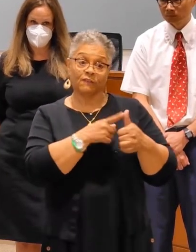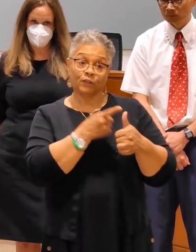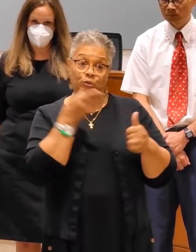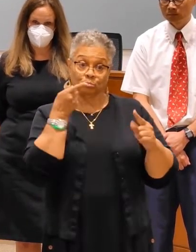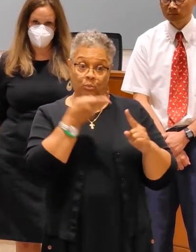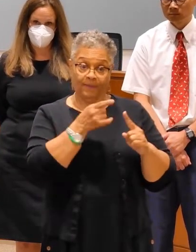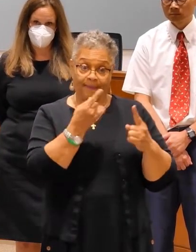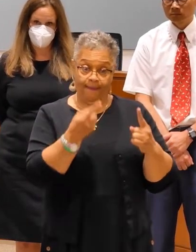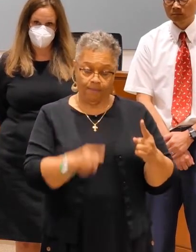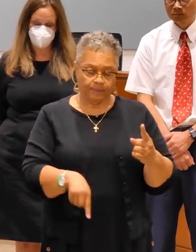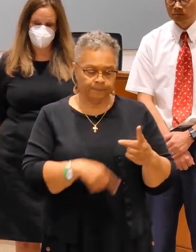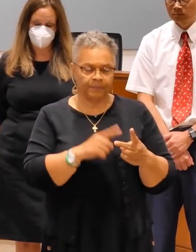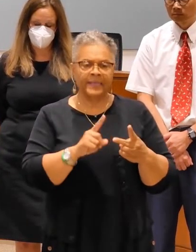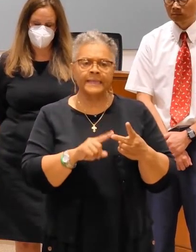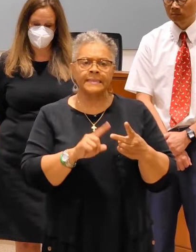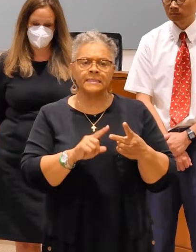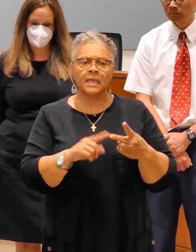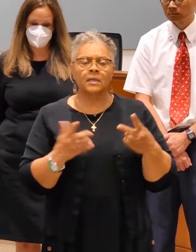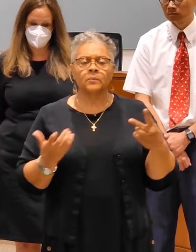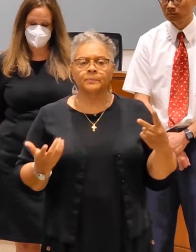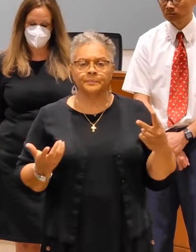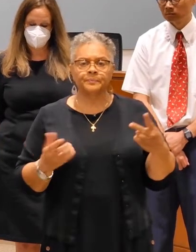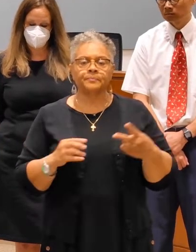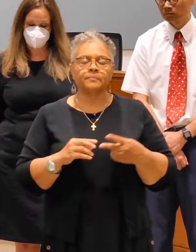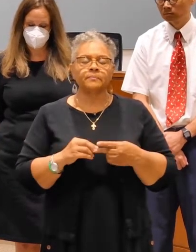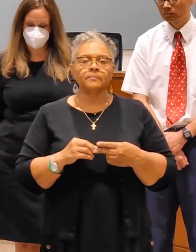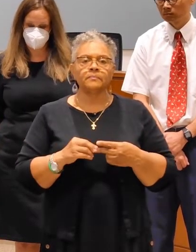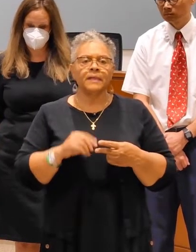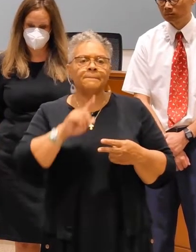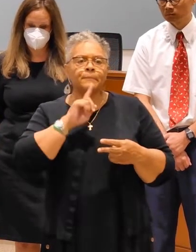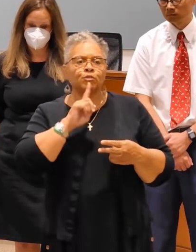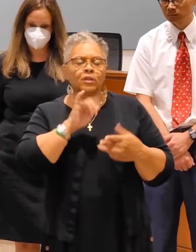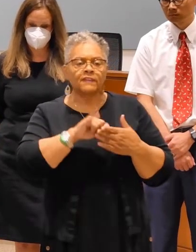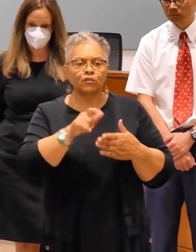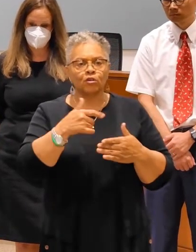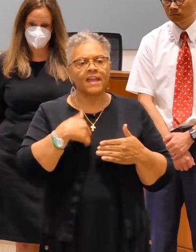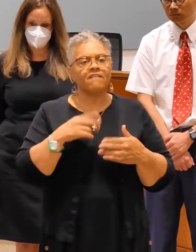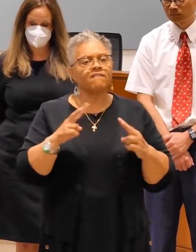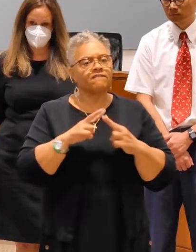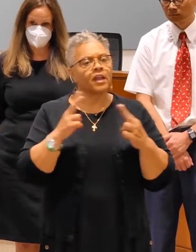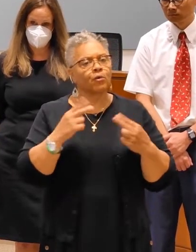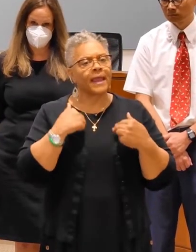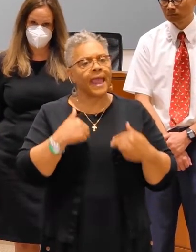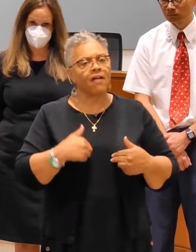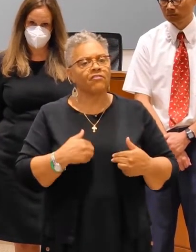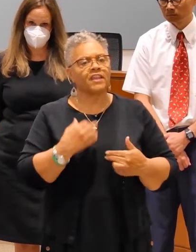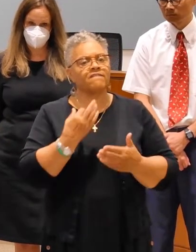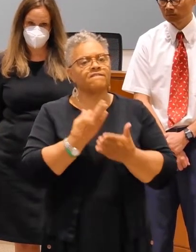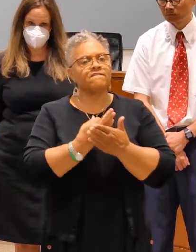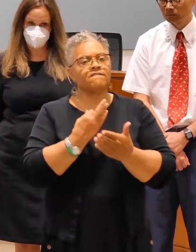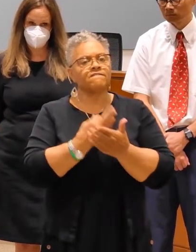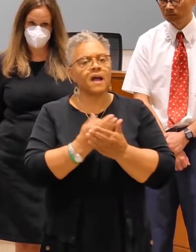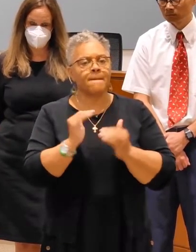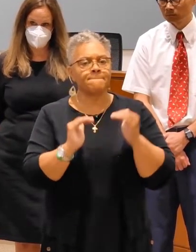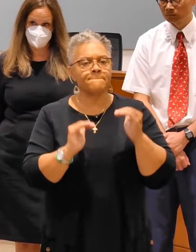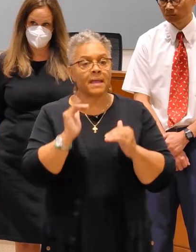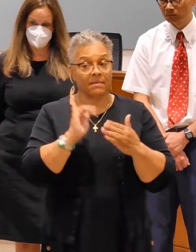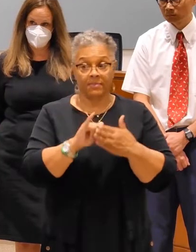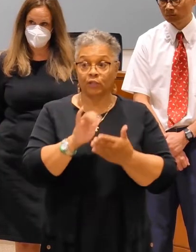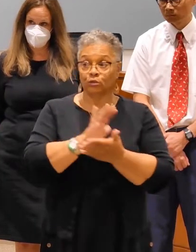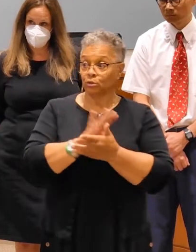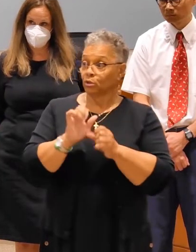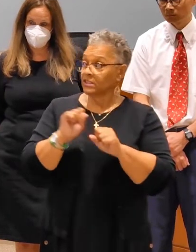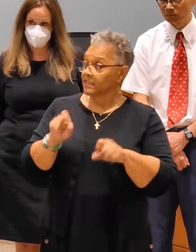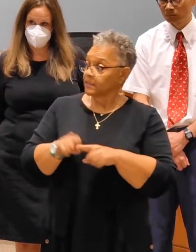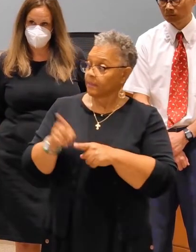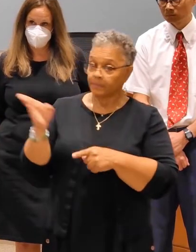point. The second is to make certain that you have a very healthy fund balance, which the school system, as you